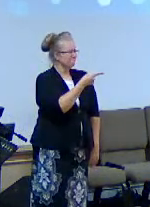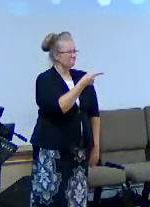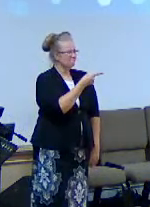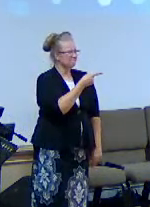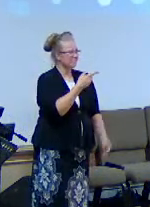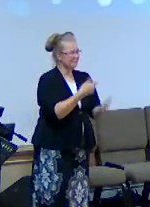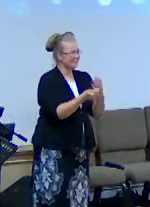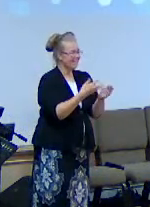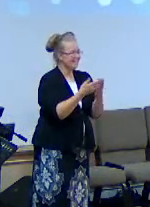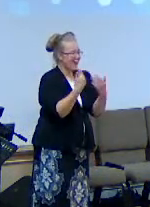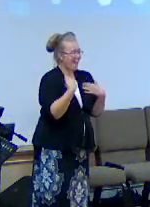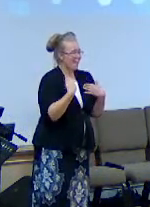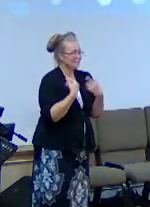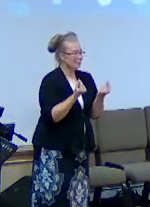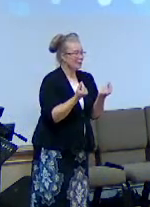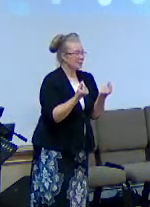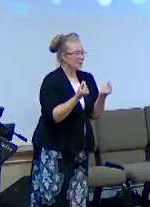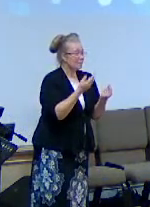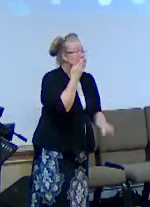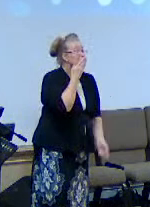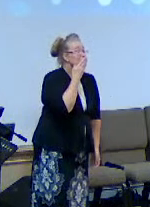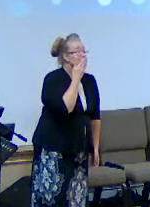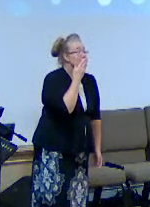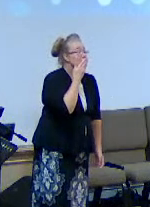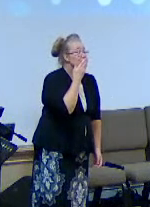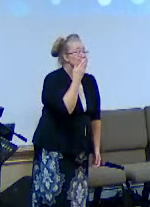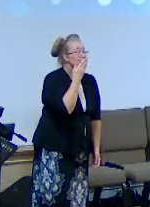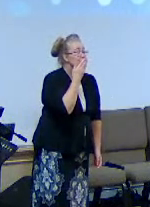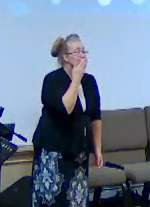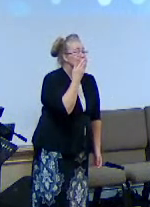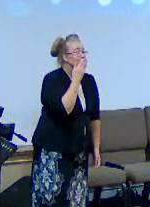Whatever you gotta do, just close it up.